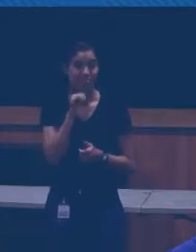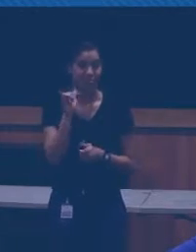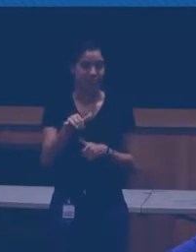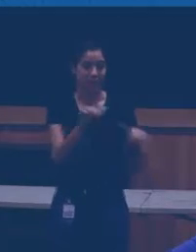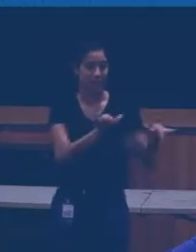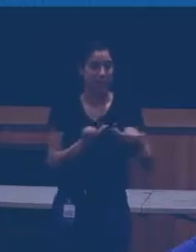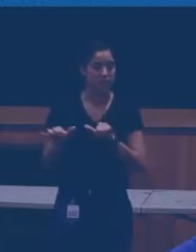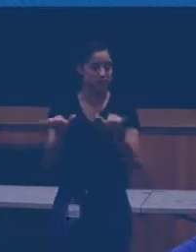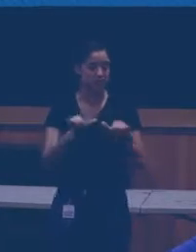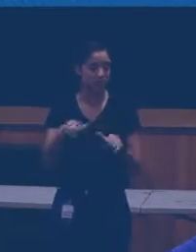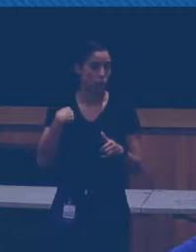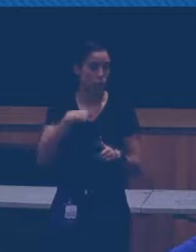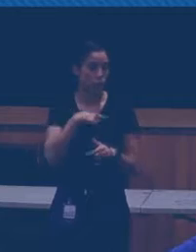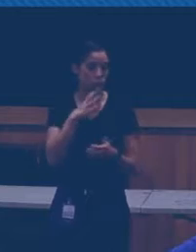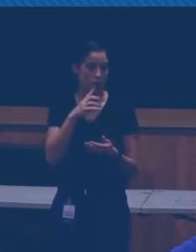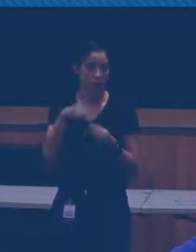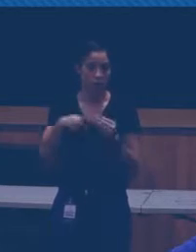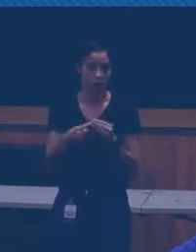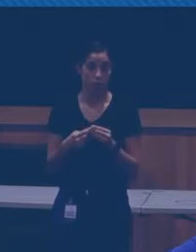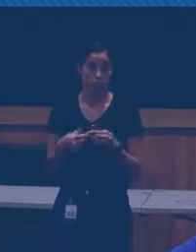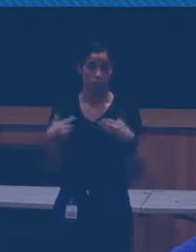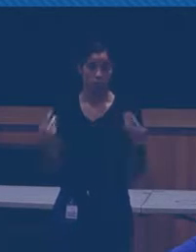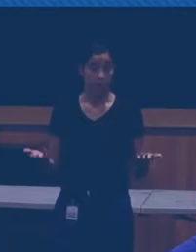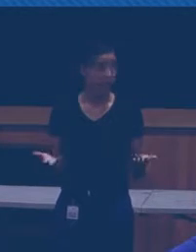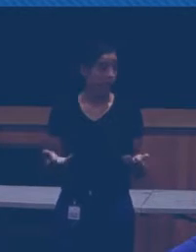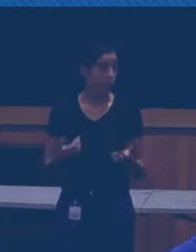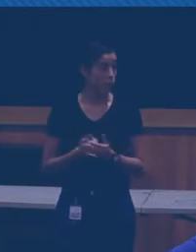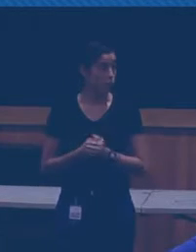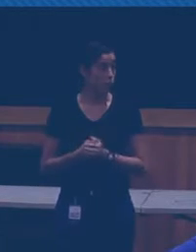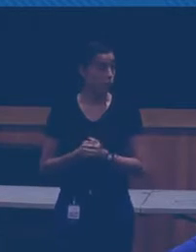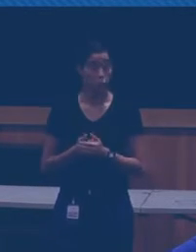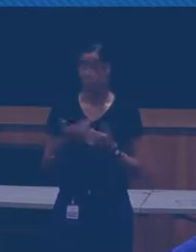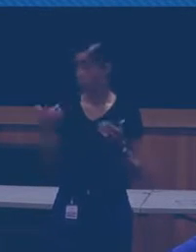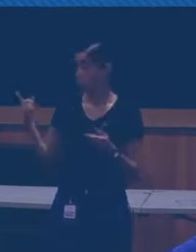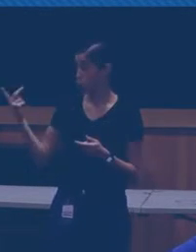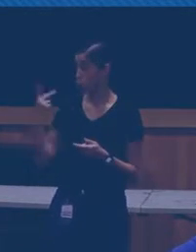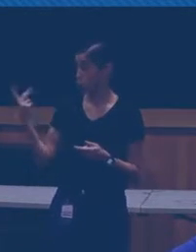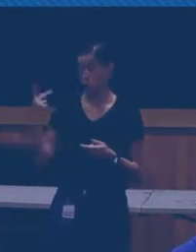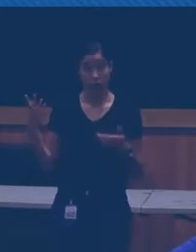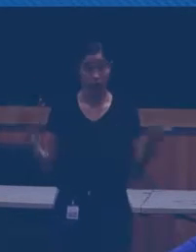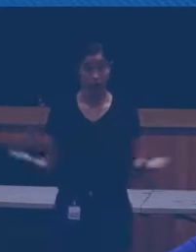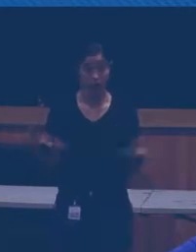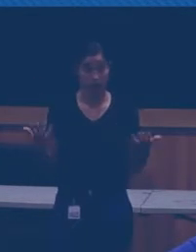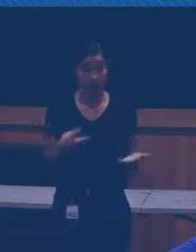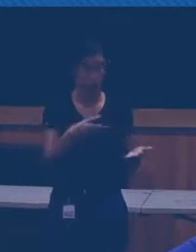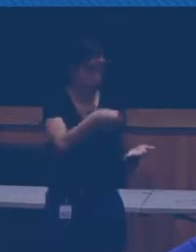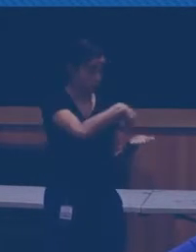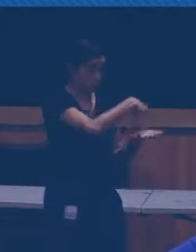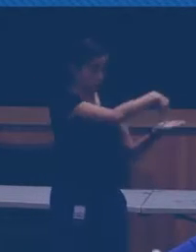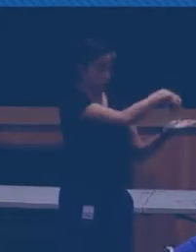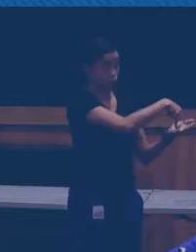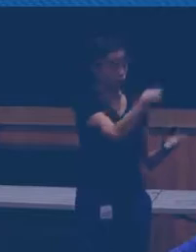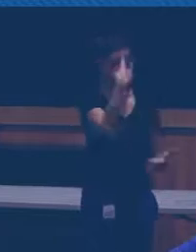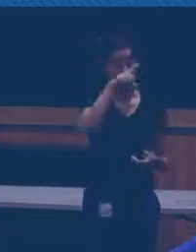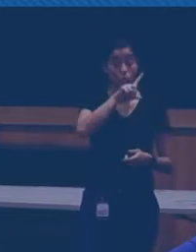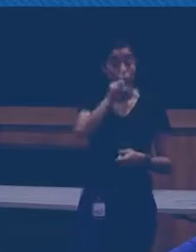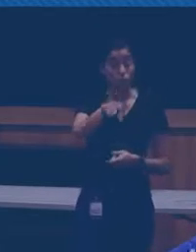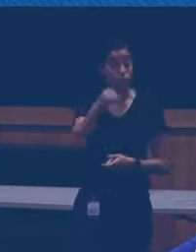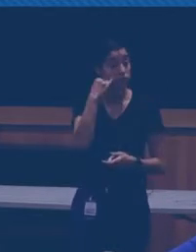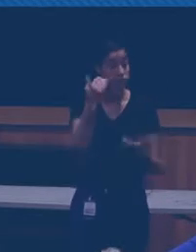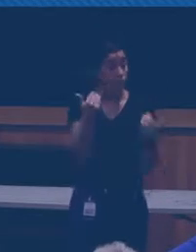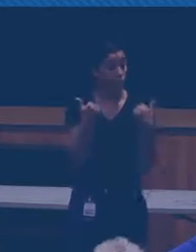on. All right, so with that, we're going to be here for anybody that has any questions of us that they want to answer.